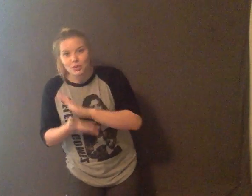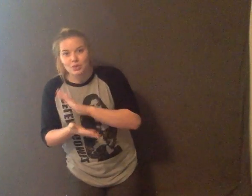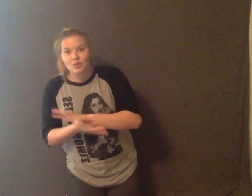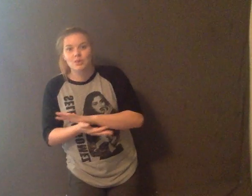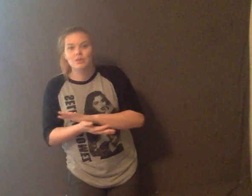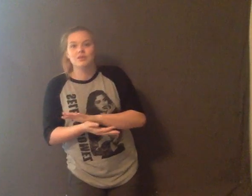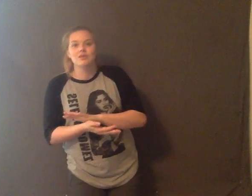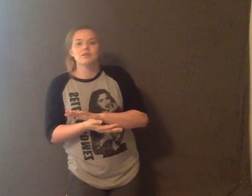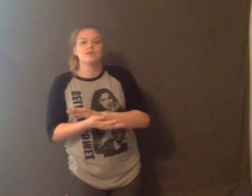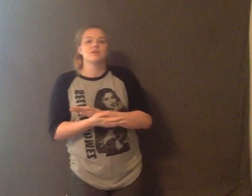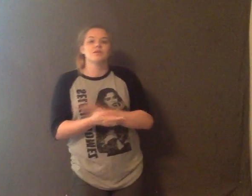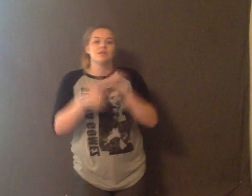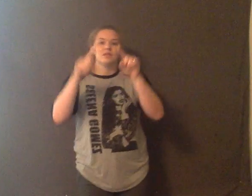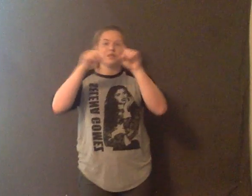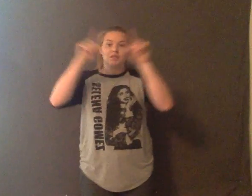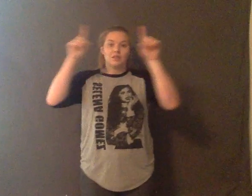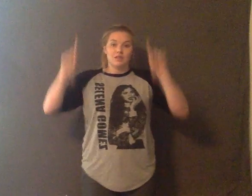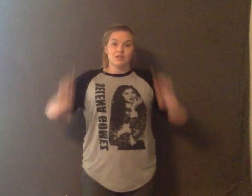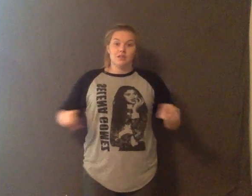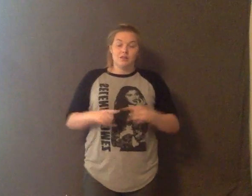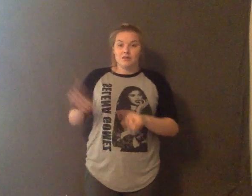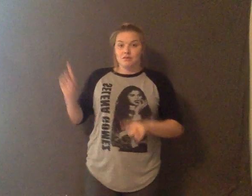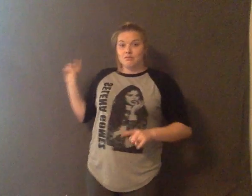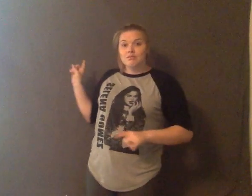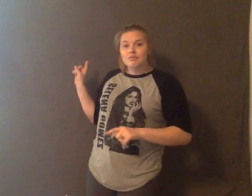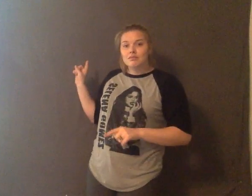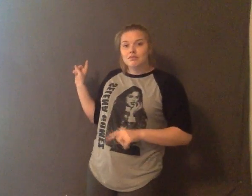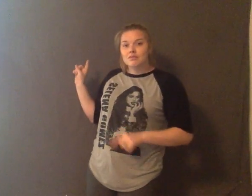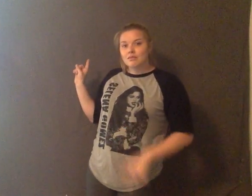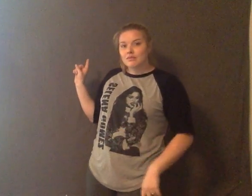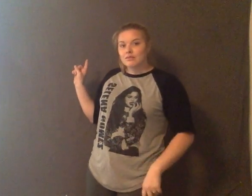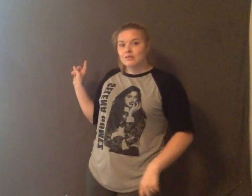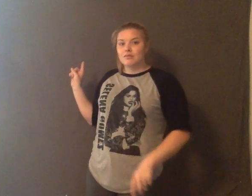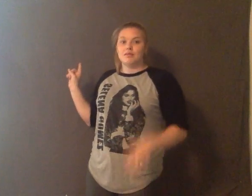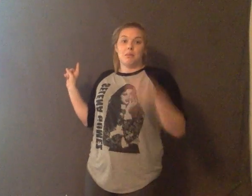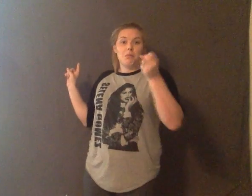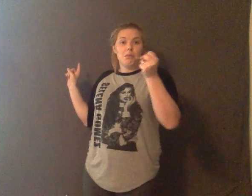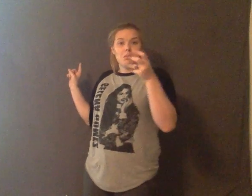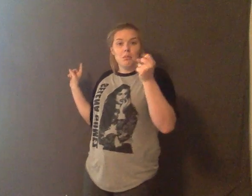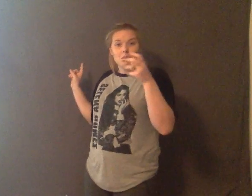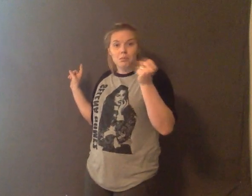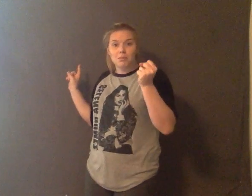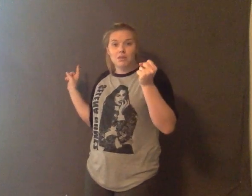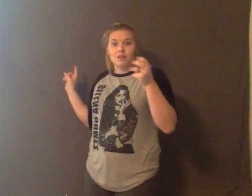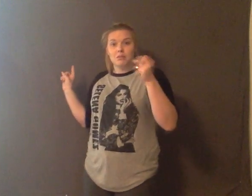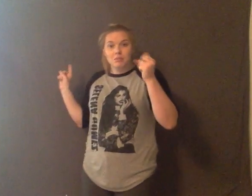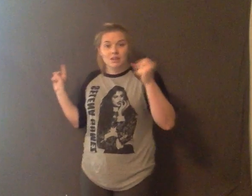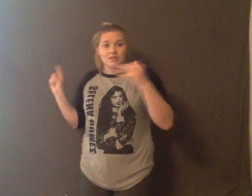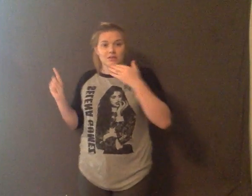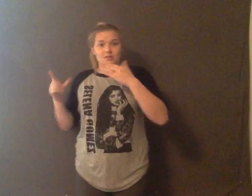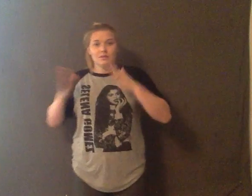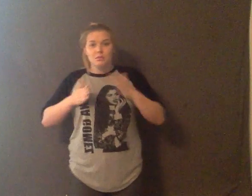with posters with people with milk mustaches and messages like, milk, it does a body good, or milk